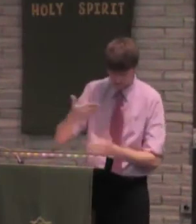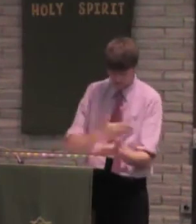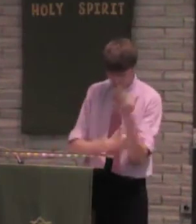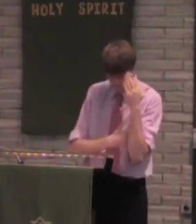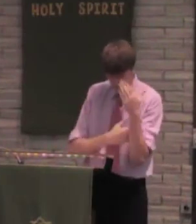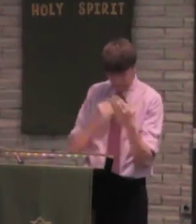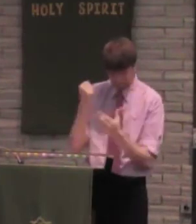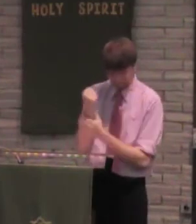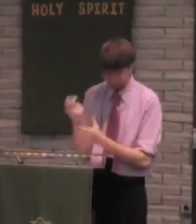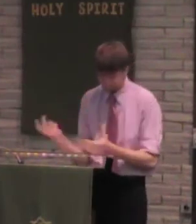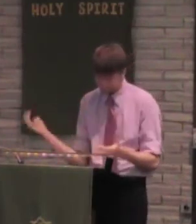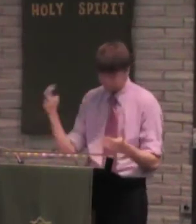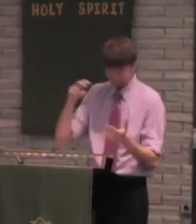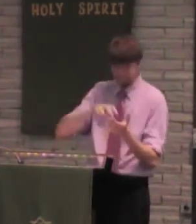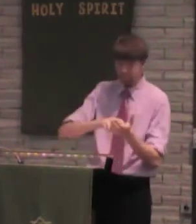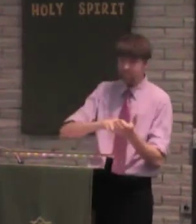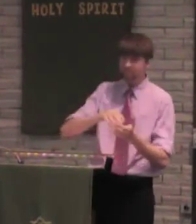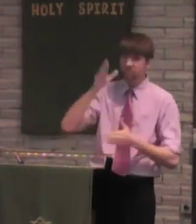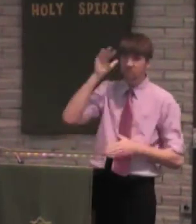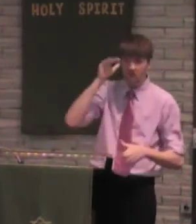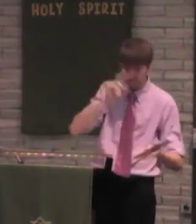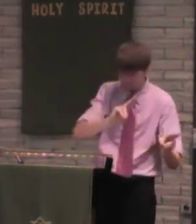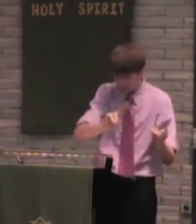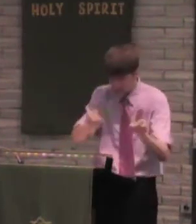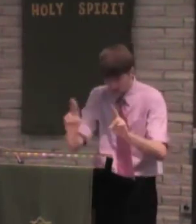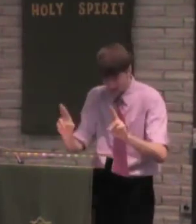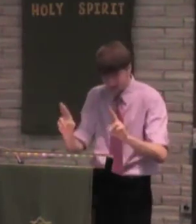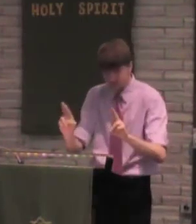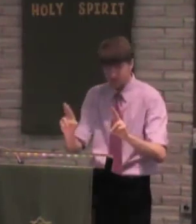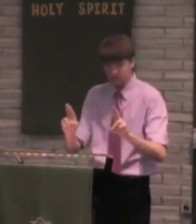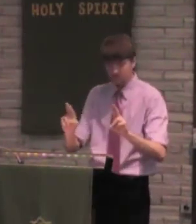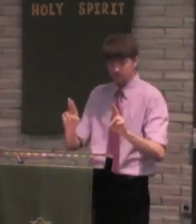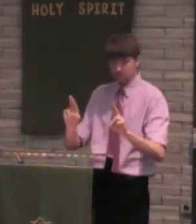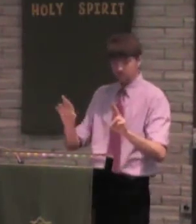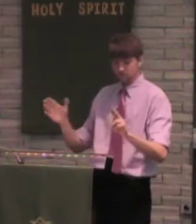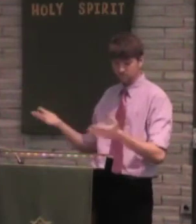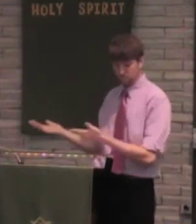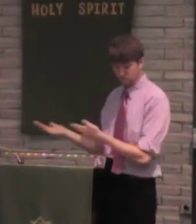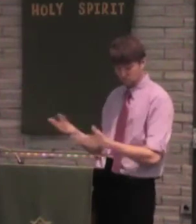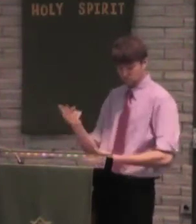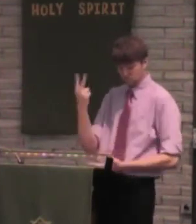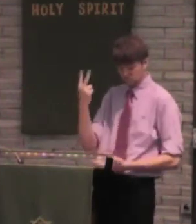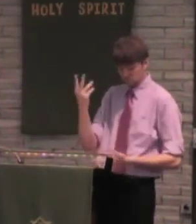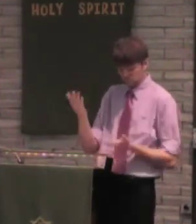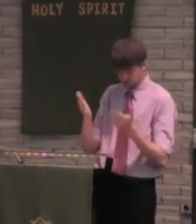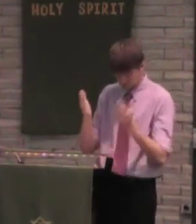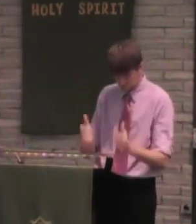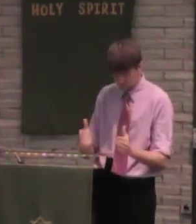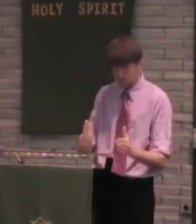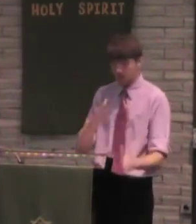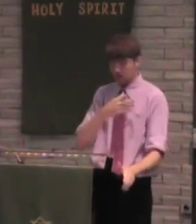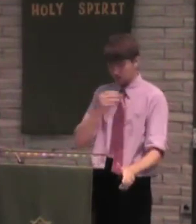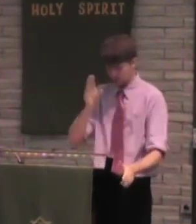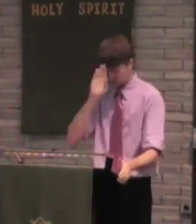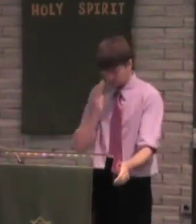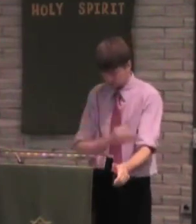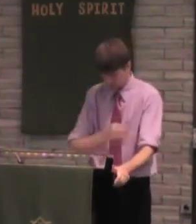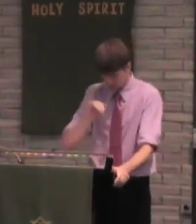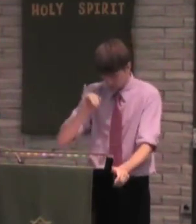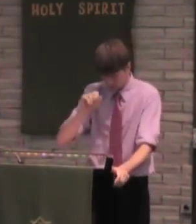Early the next morning, Abraham got up, saddled his donkey, and he took with him 2 of his servants and his